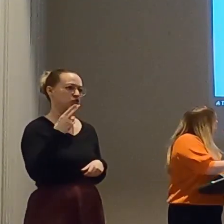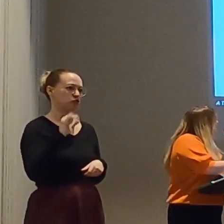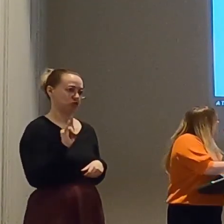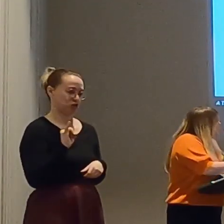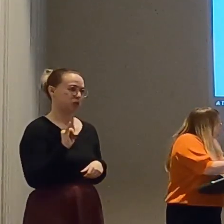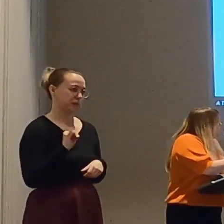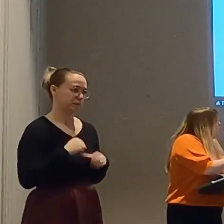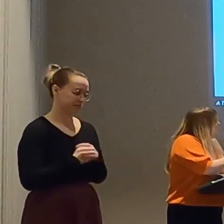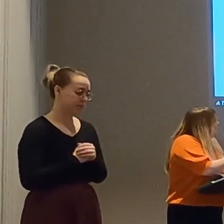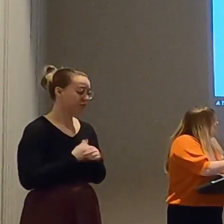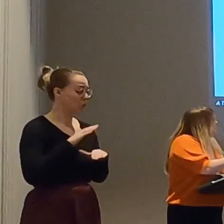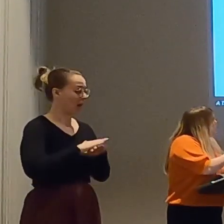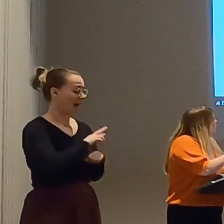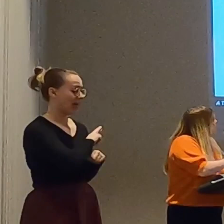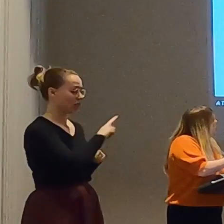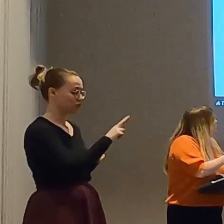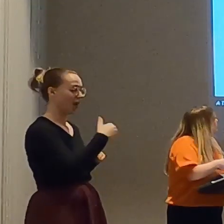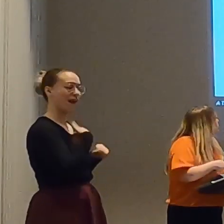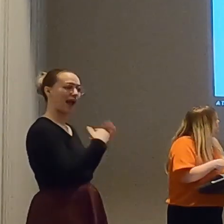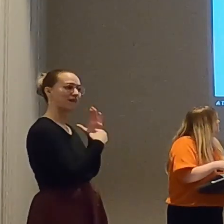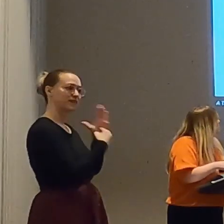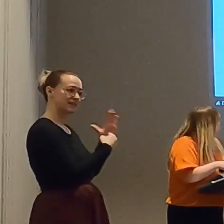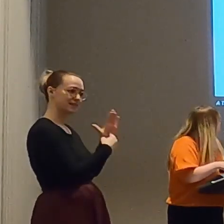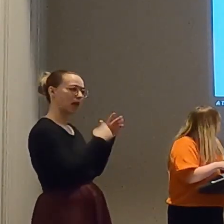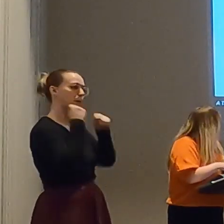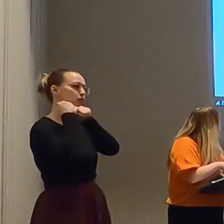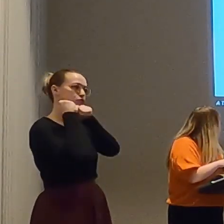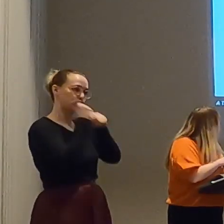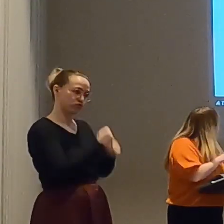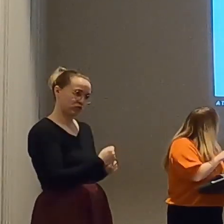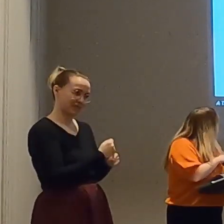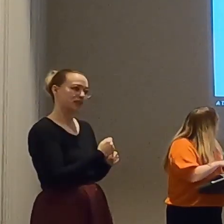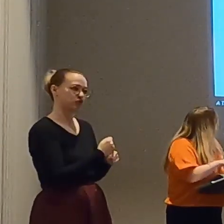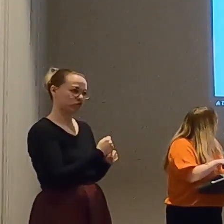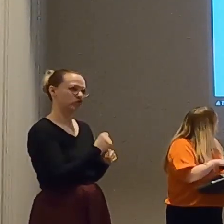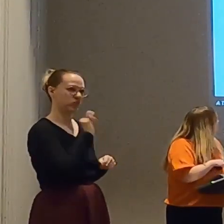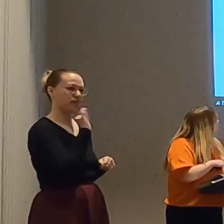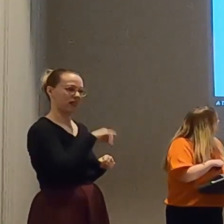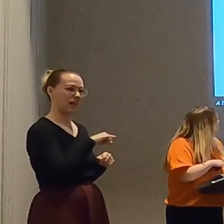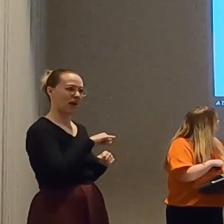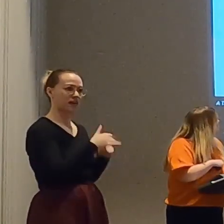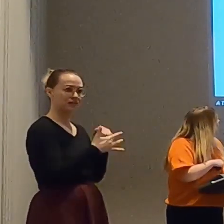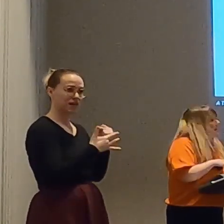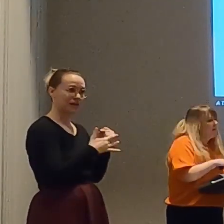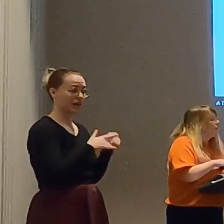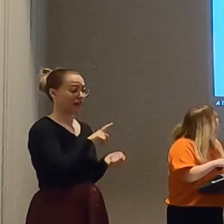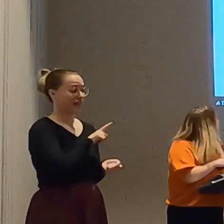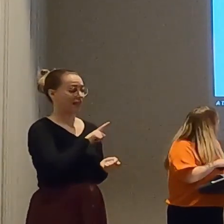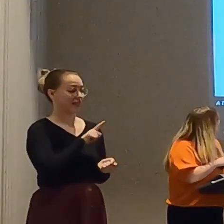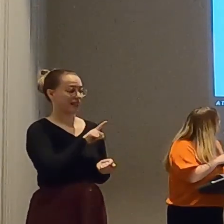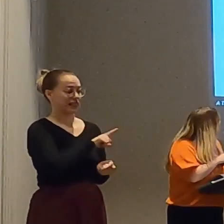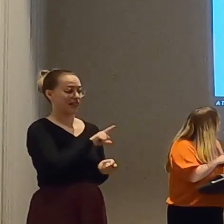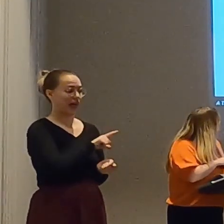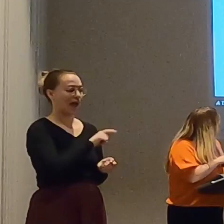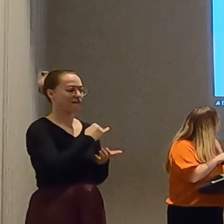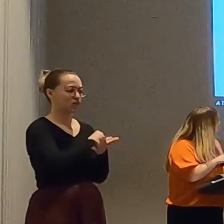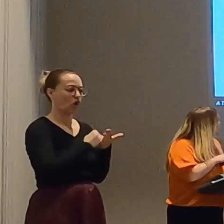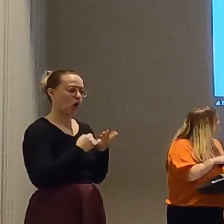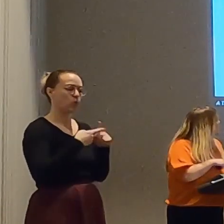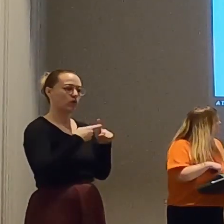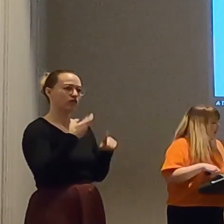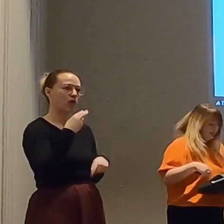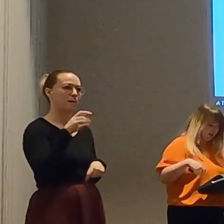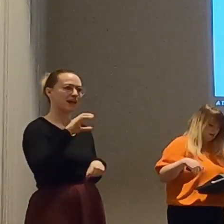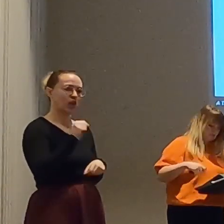So on the right here, we have an example of traditional junchi, and then on the left here is an artwork by Harris where she's using